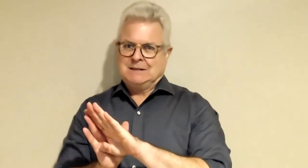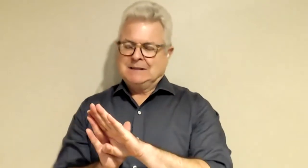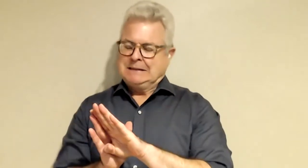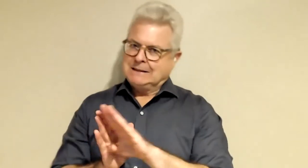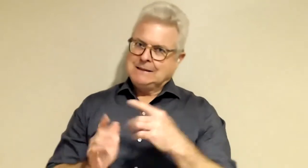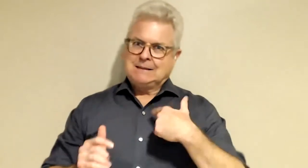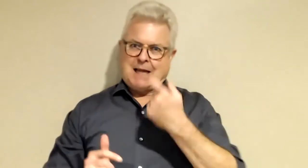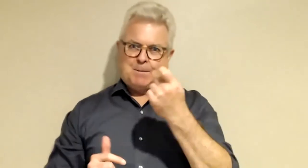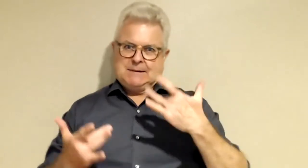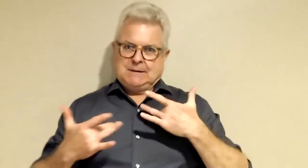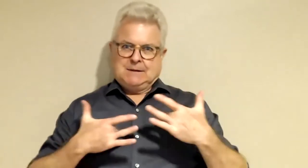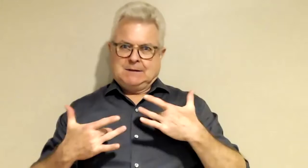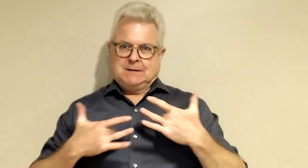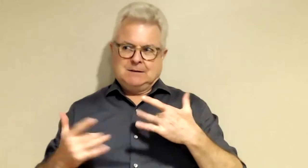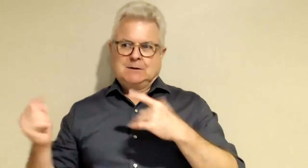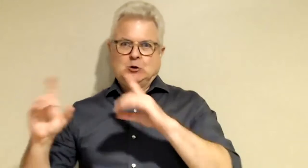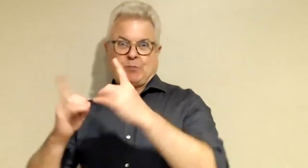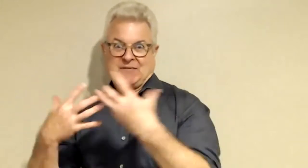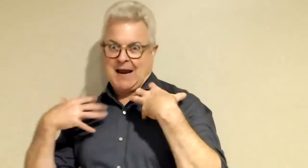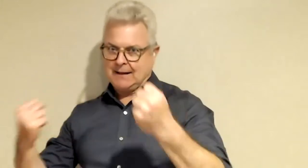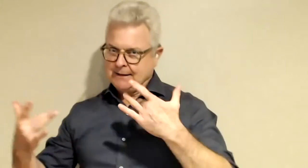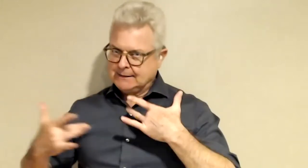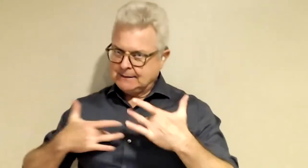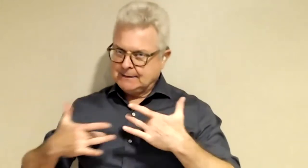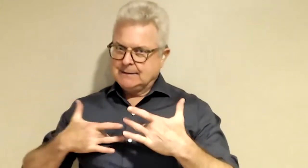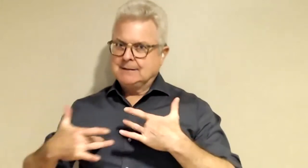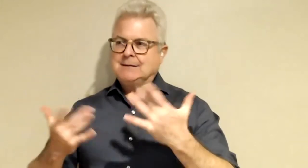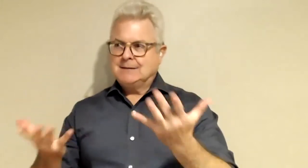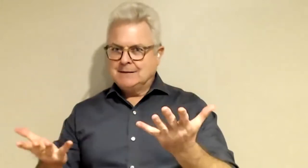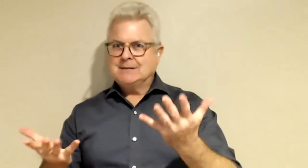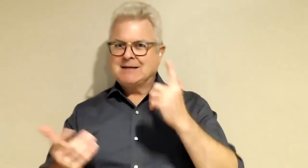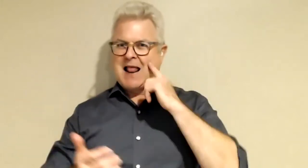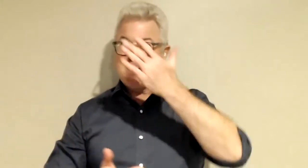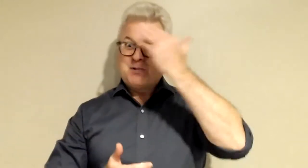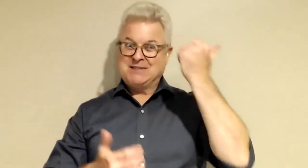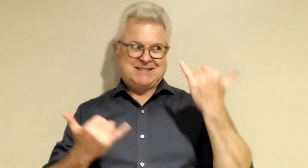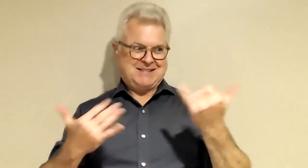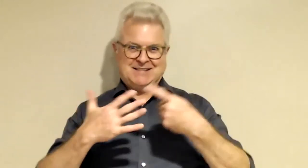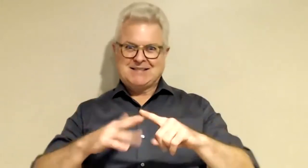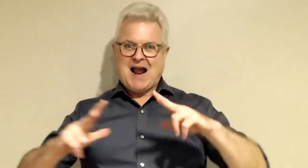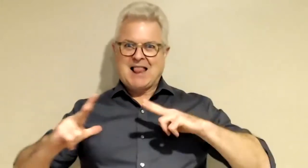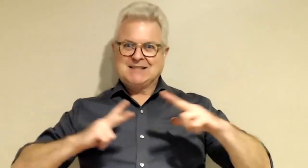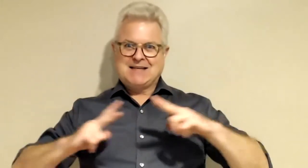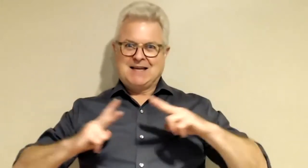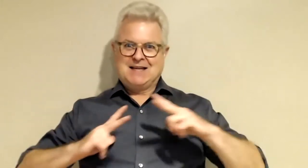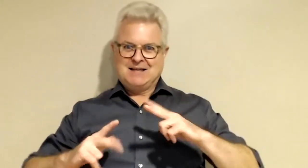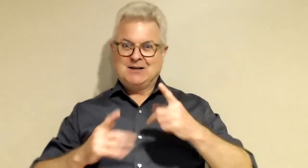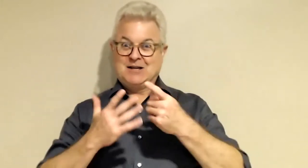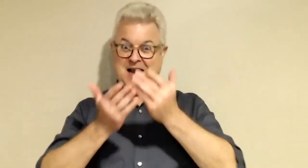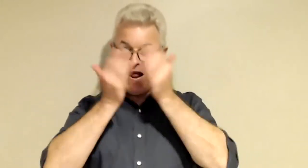weeks. And I have a little concern about that. And the Department of Health is also concerned about that, because we are now